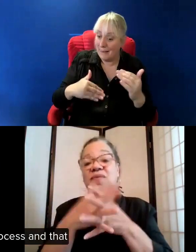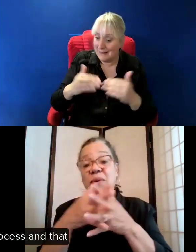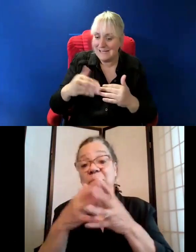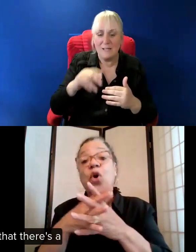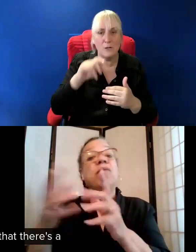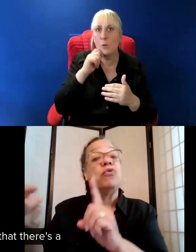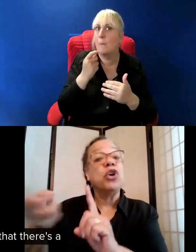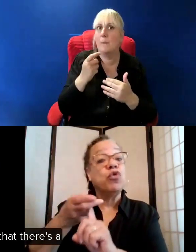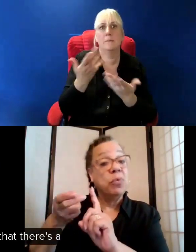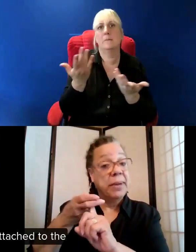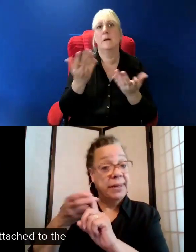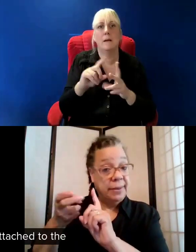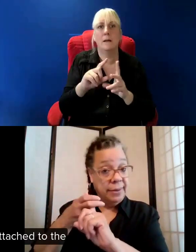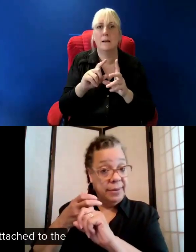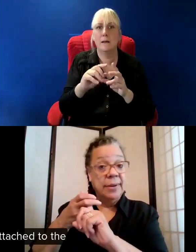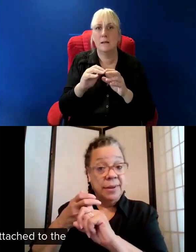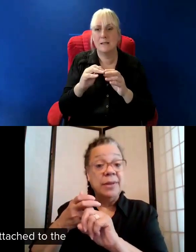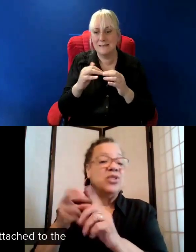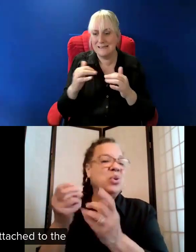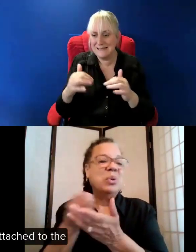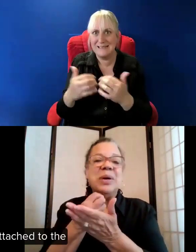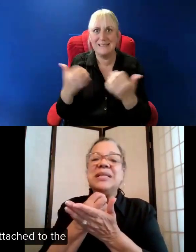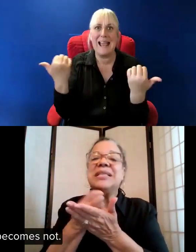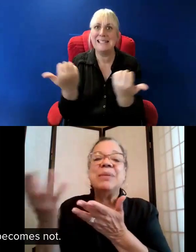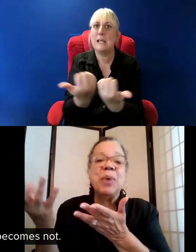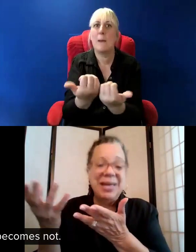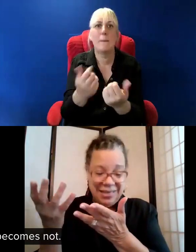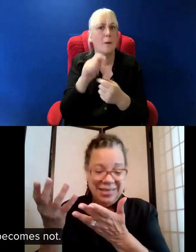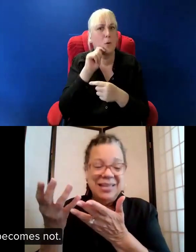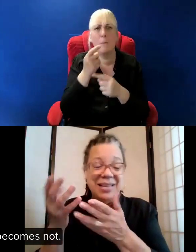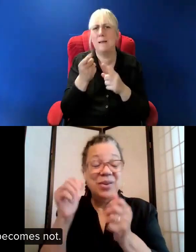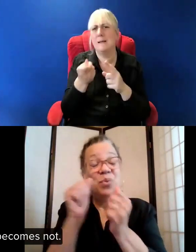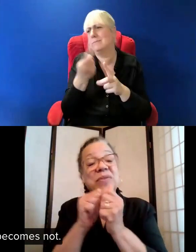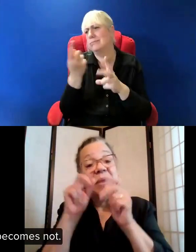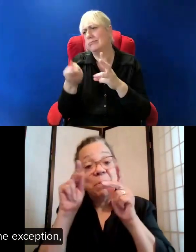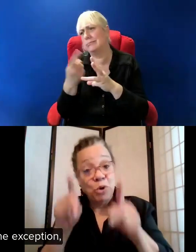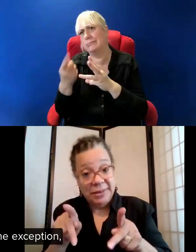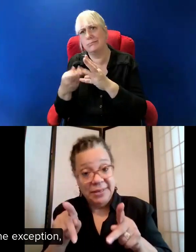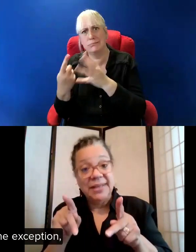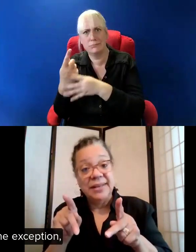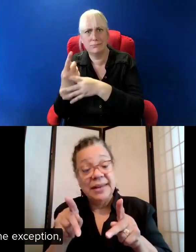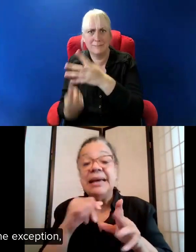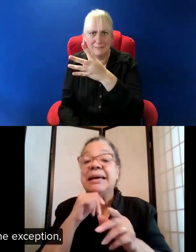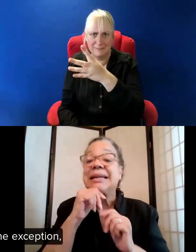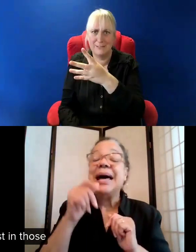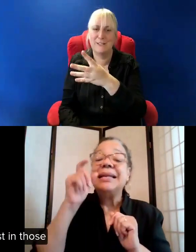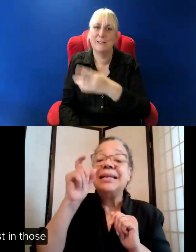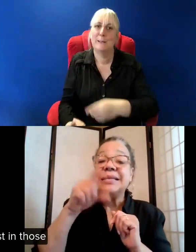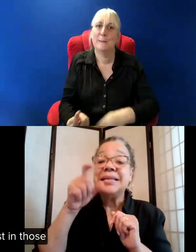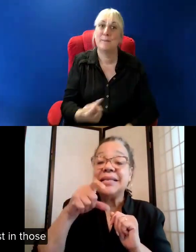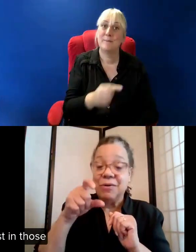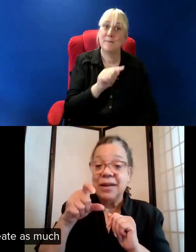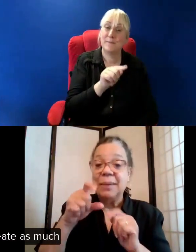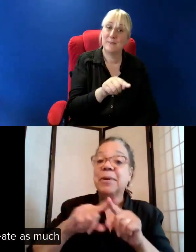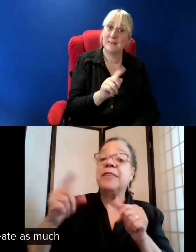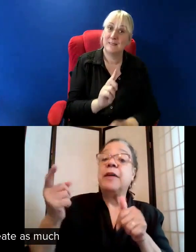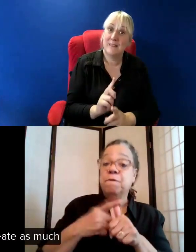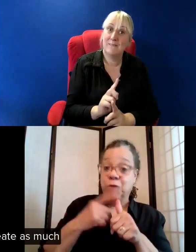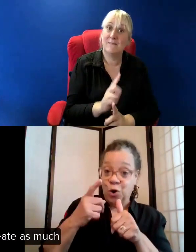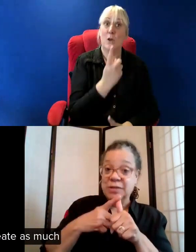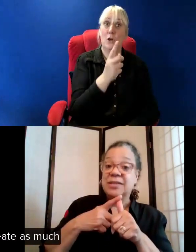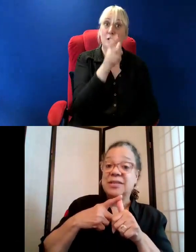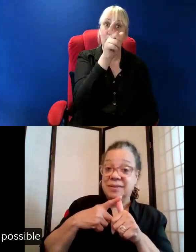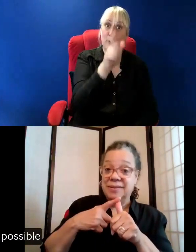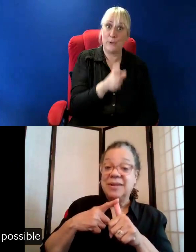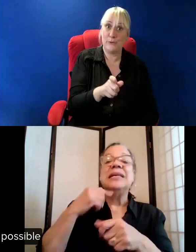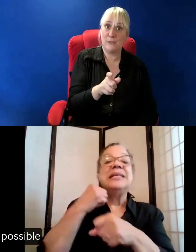And that often means that there's a huge weight attached to the person who becomes not necessarily the exception, but the first in those spaces to